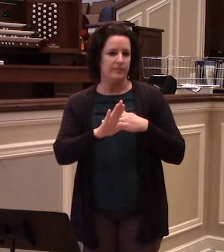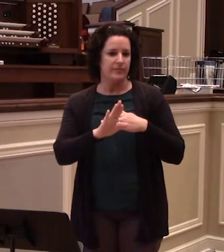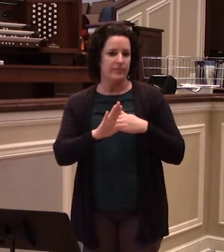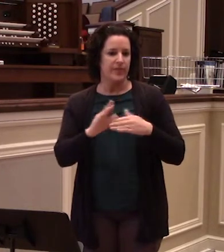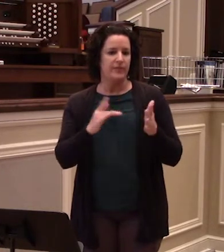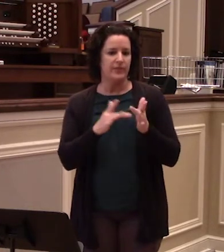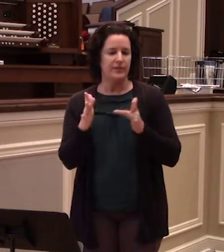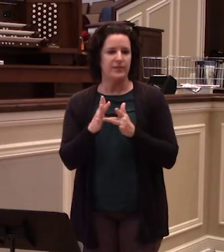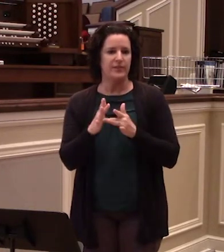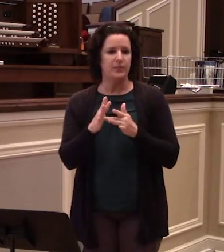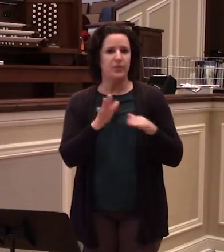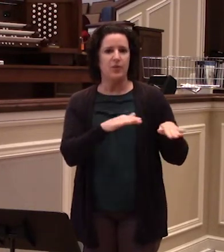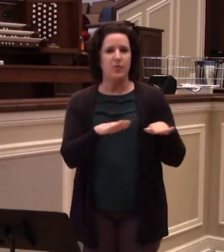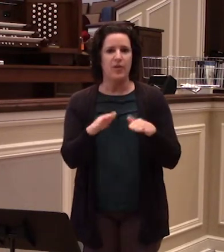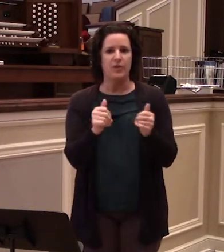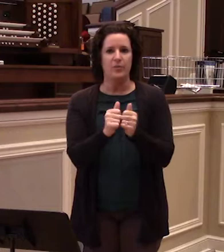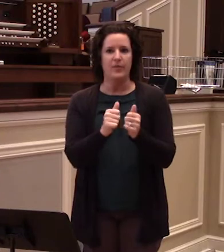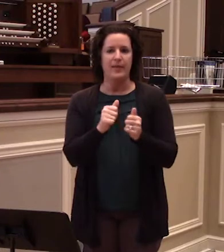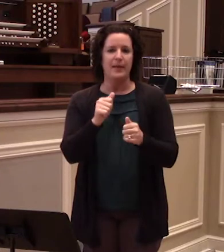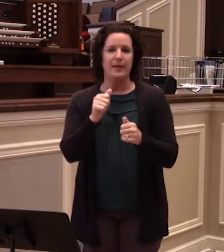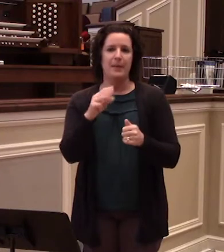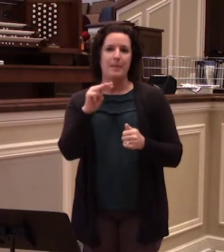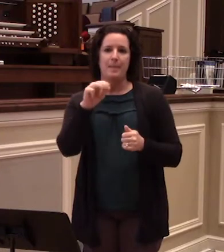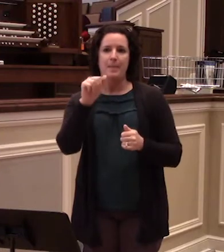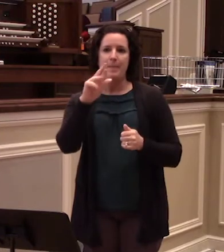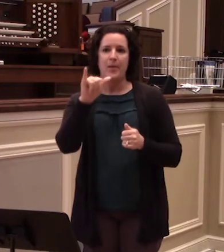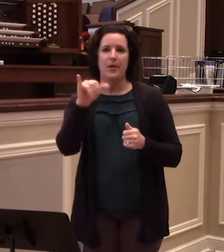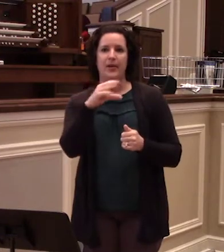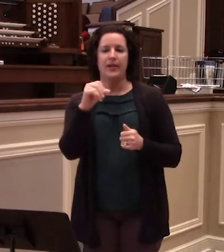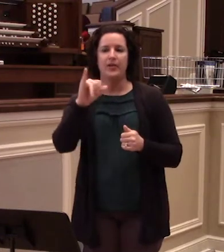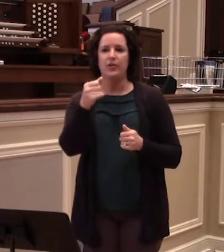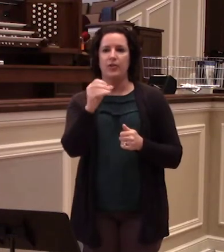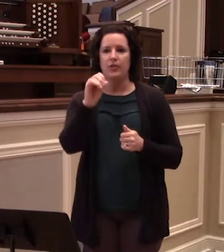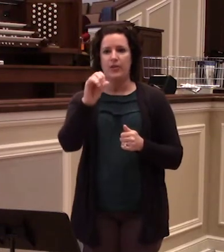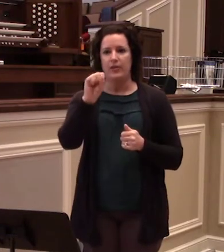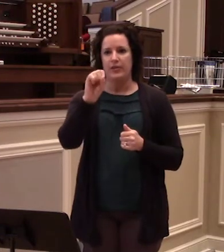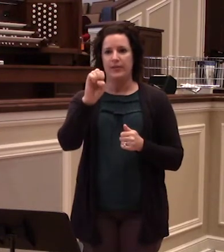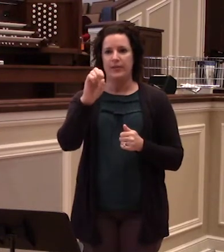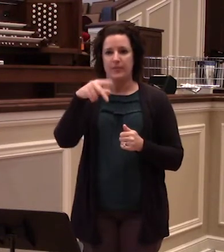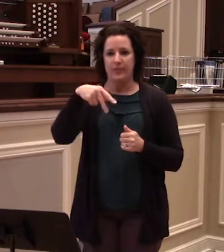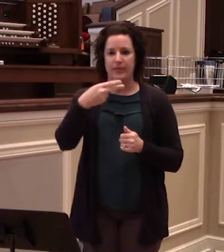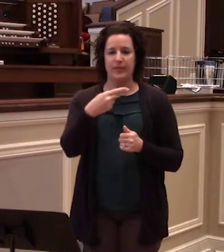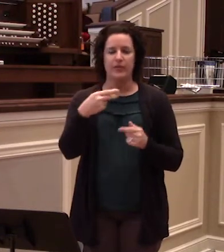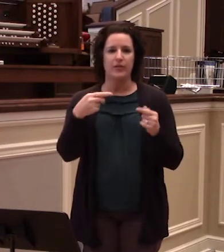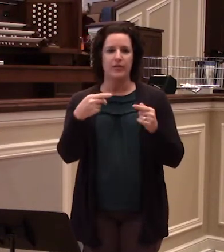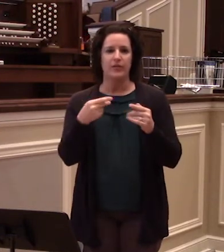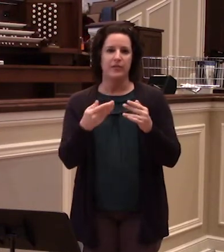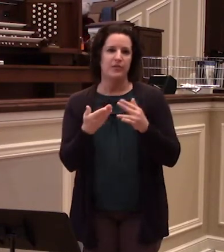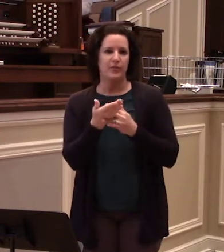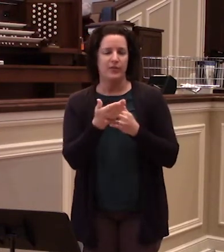with Mary and Joseph and Jesus from the manger into the temple